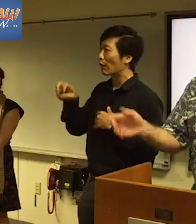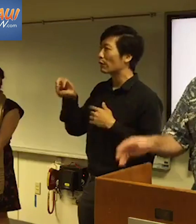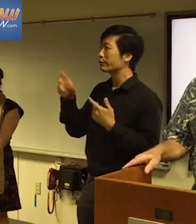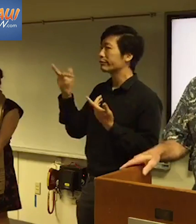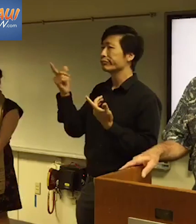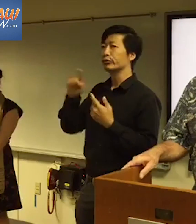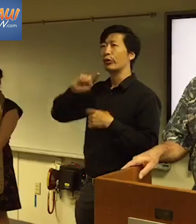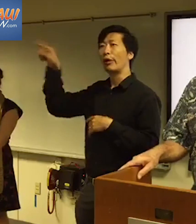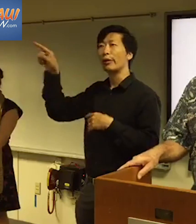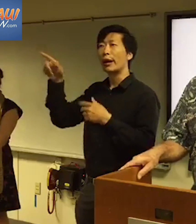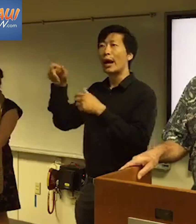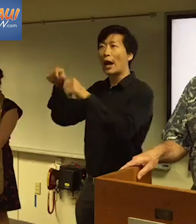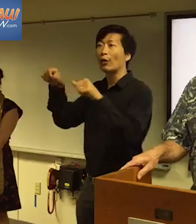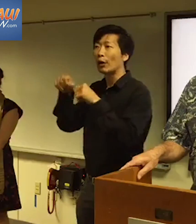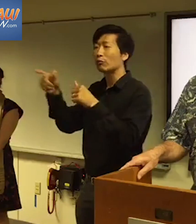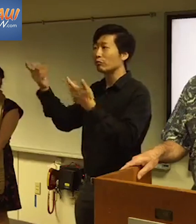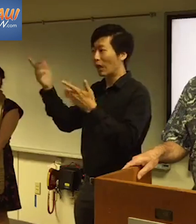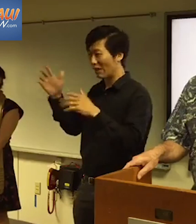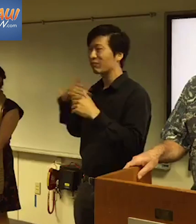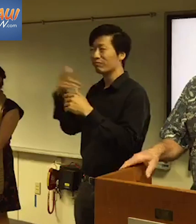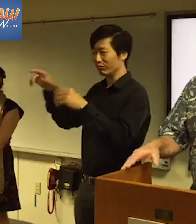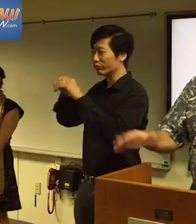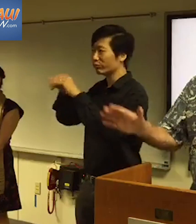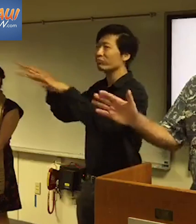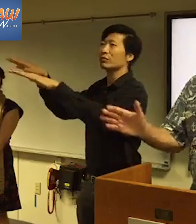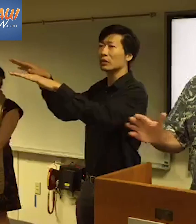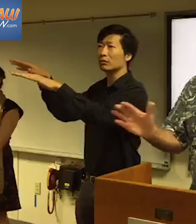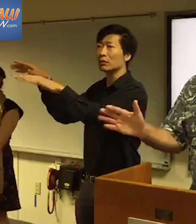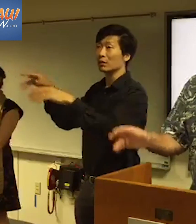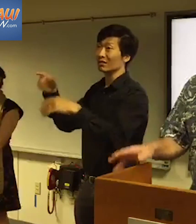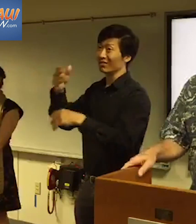Sarah, do you want to share with them what you can share about the case?